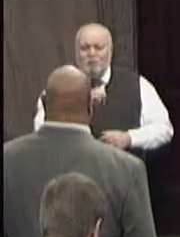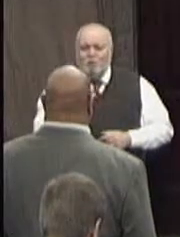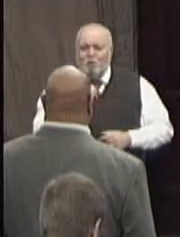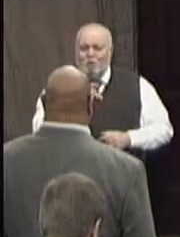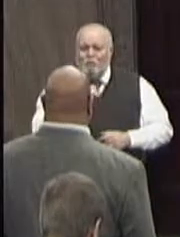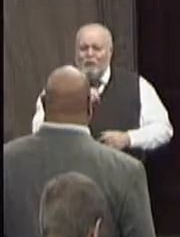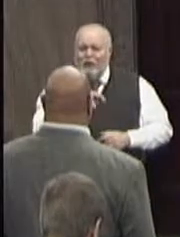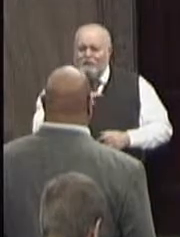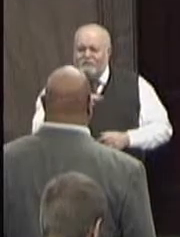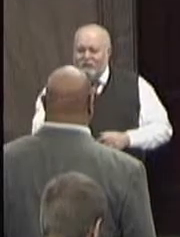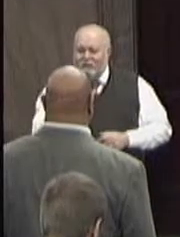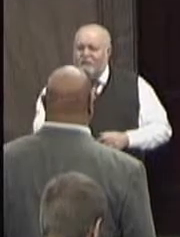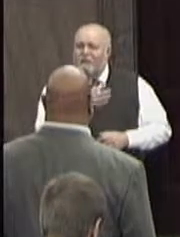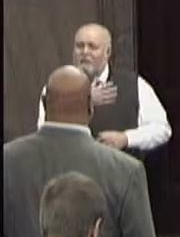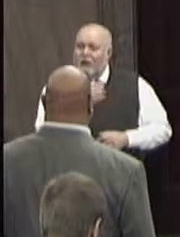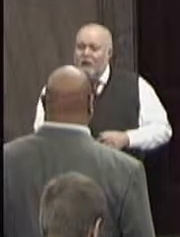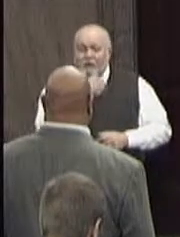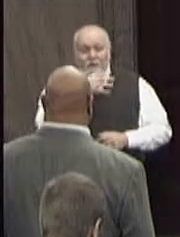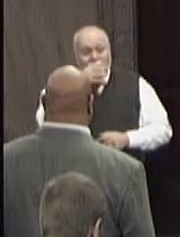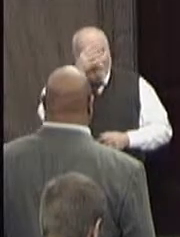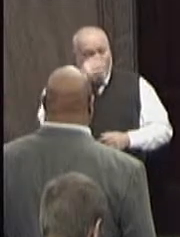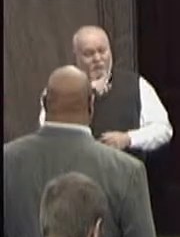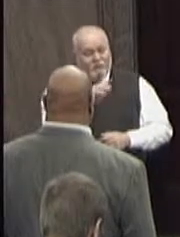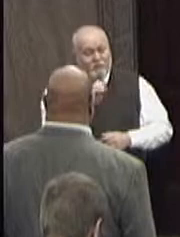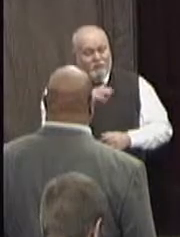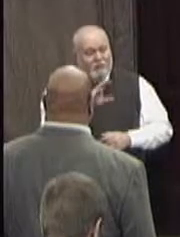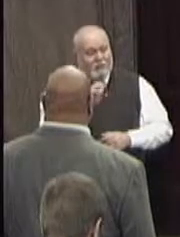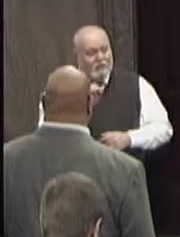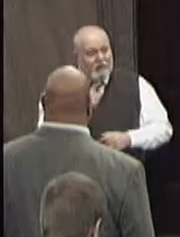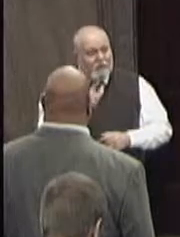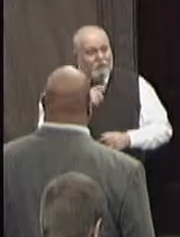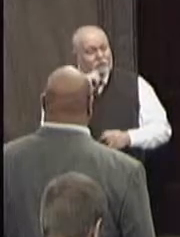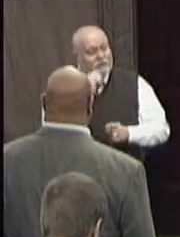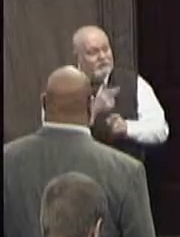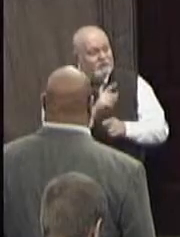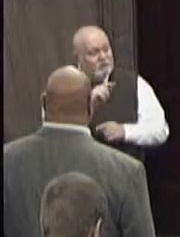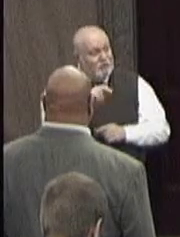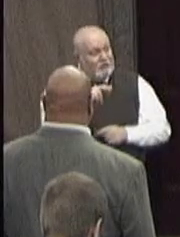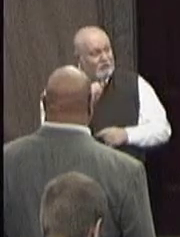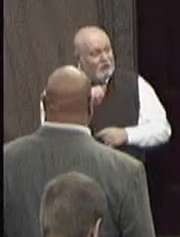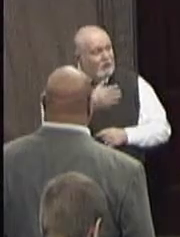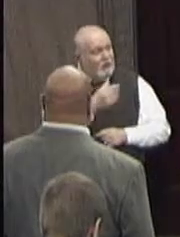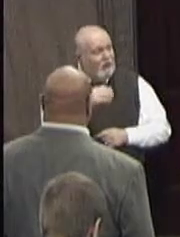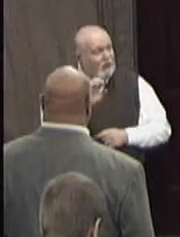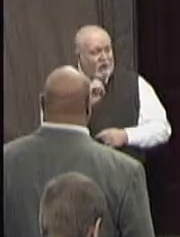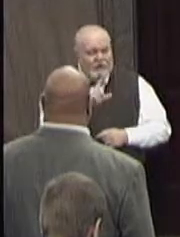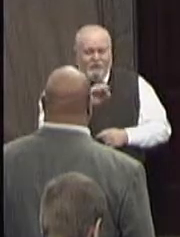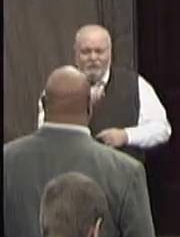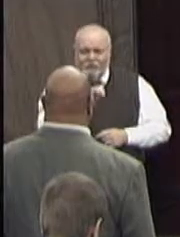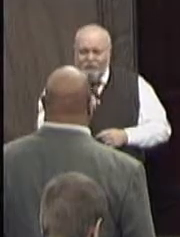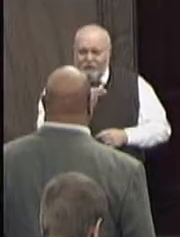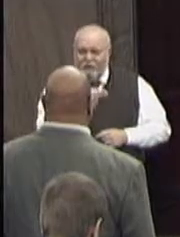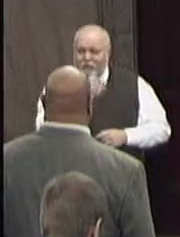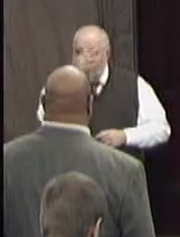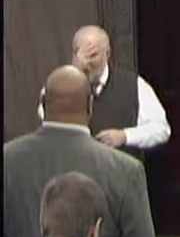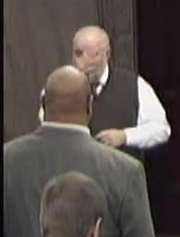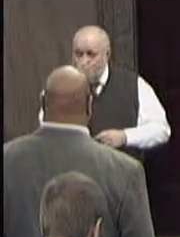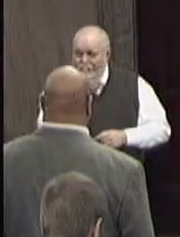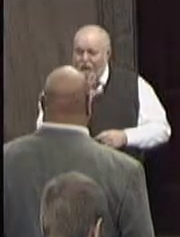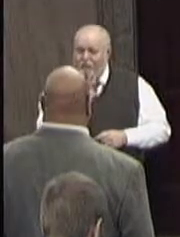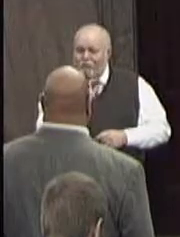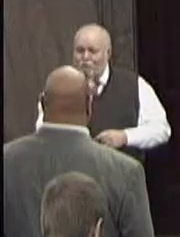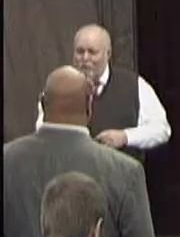He is survived by his parents, Thomas and Carol, sisters Tina and Elizabeth, grandfather, Willard